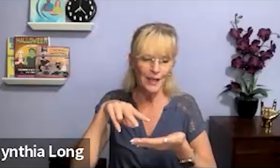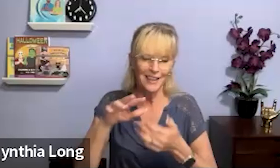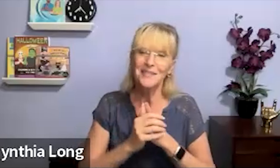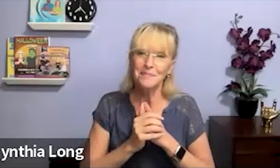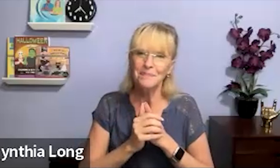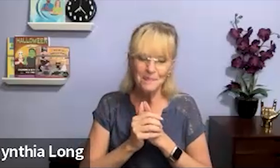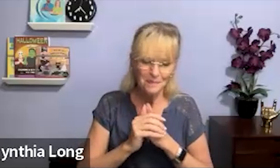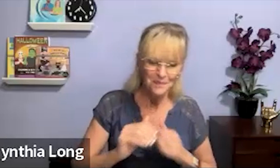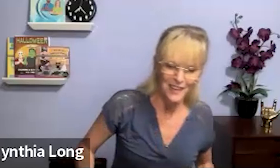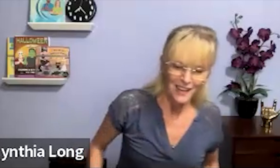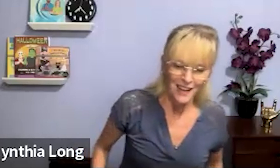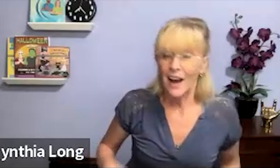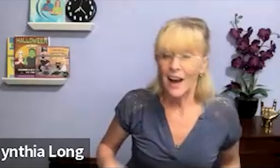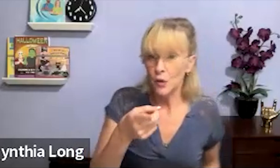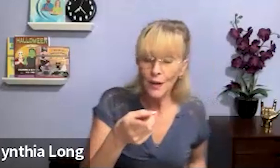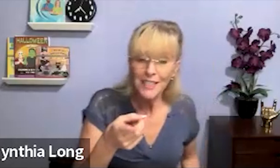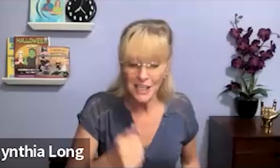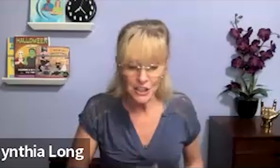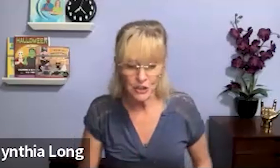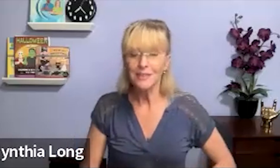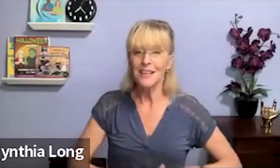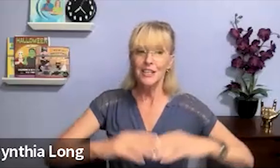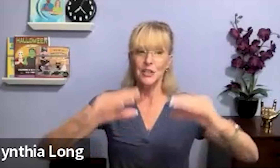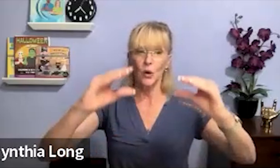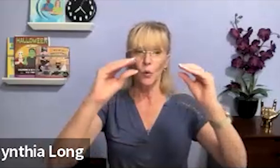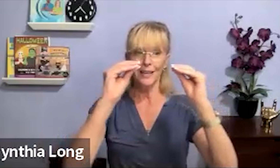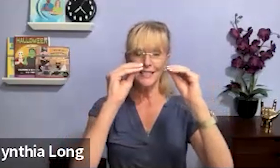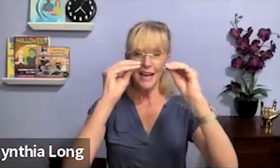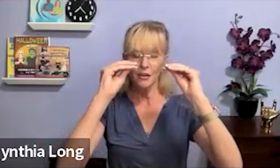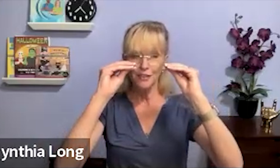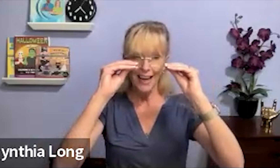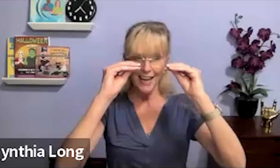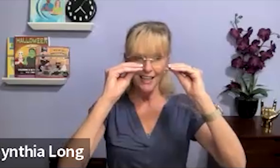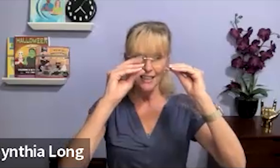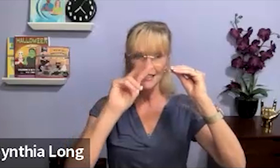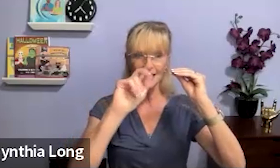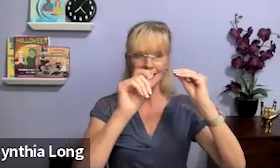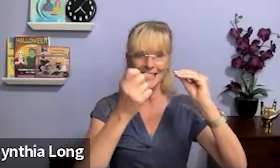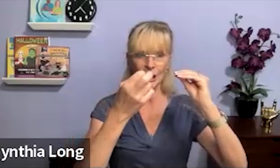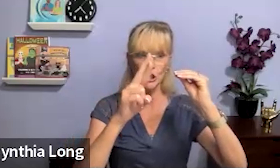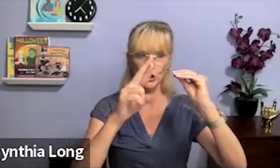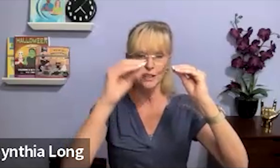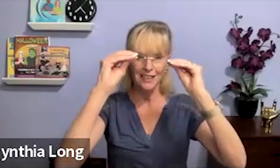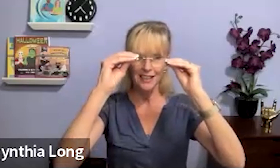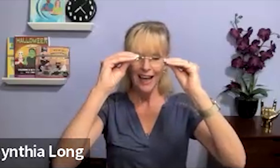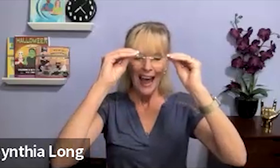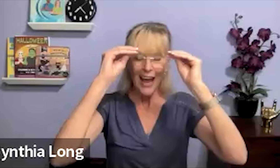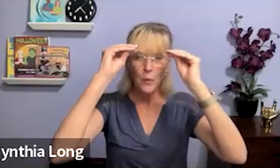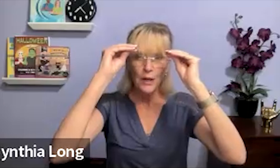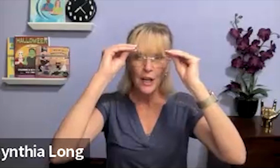Read. Now you're a teacher. So we're going to take our flat hands, teacher, and we're going to